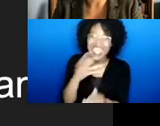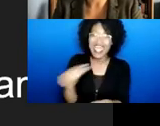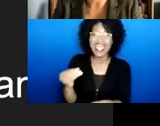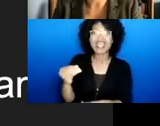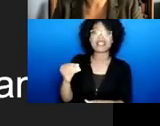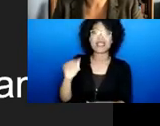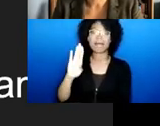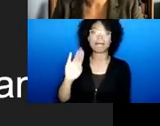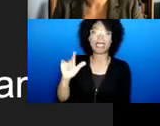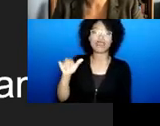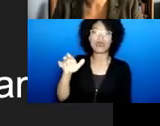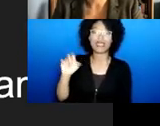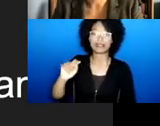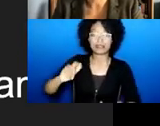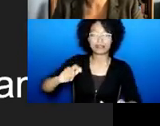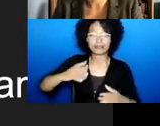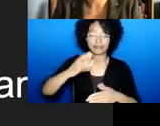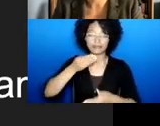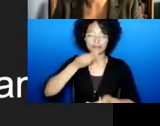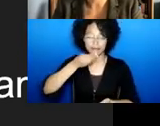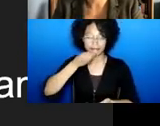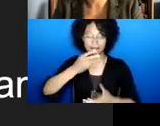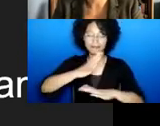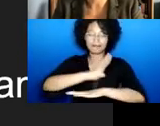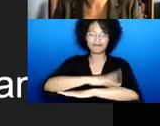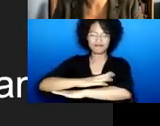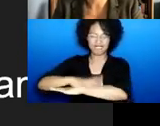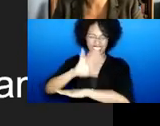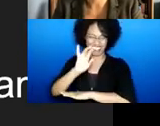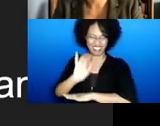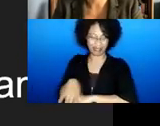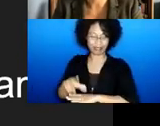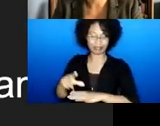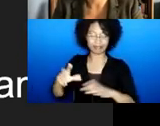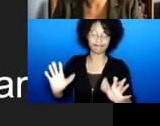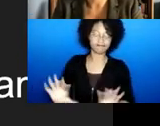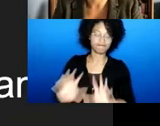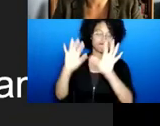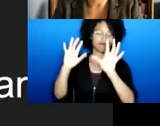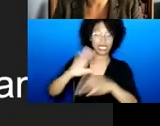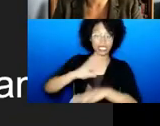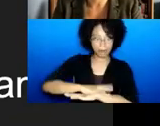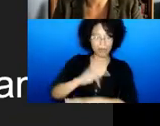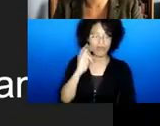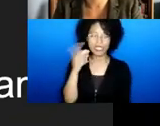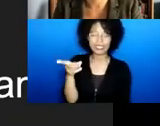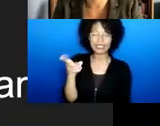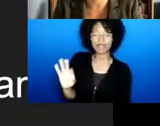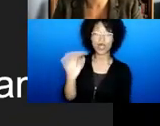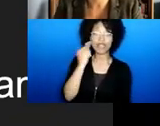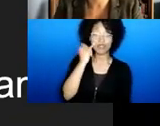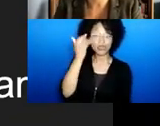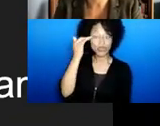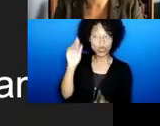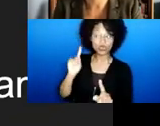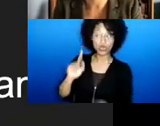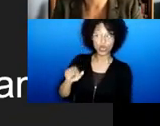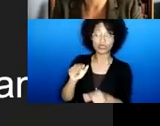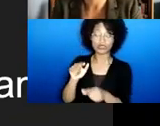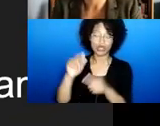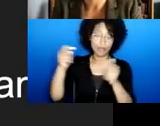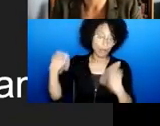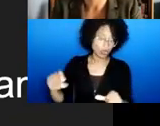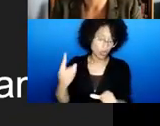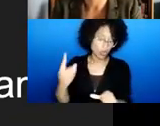the default. However, if you want, if you know you're going to a poster, one of these sessions